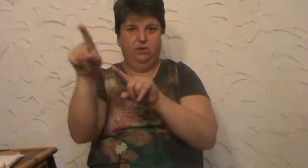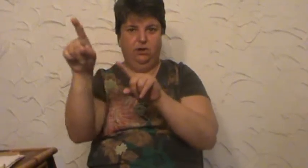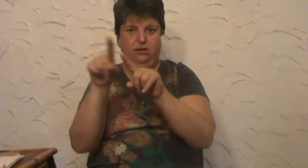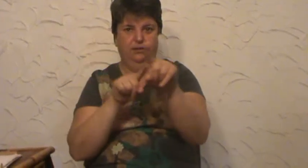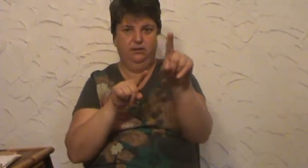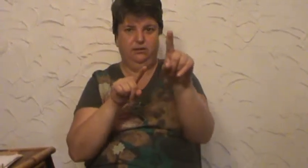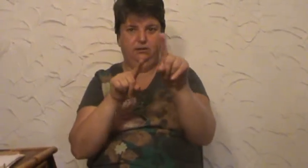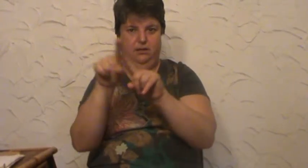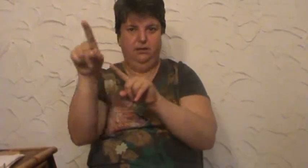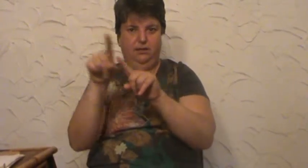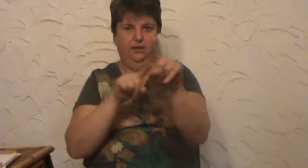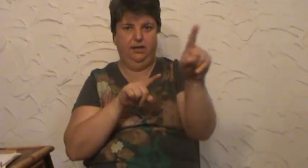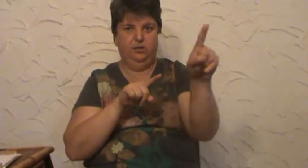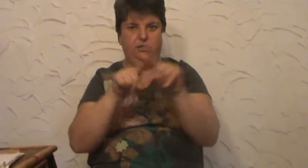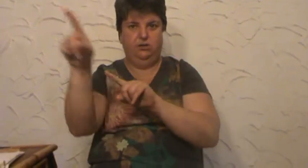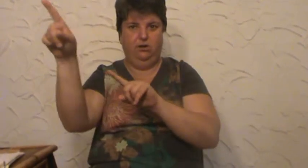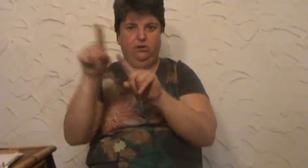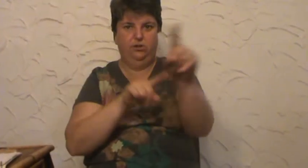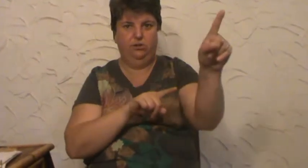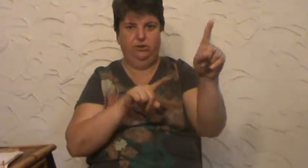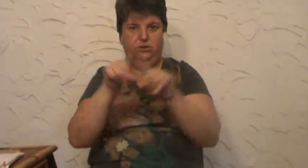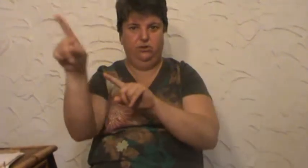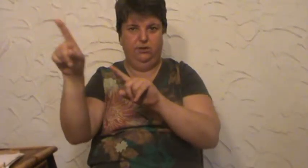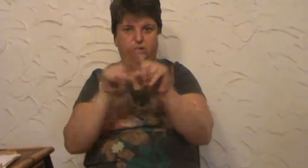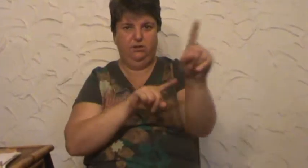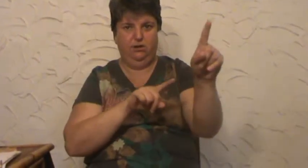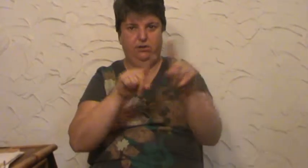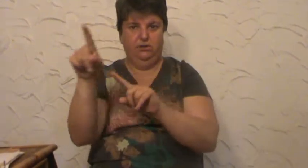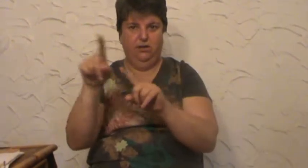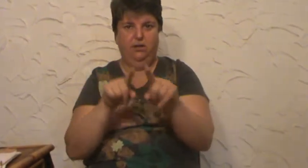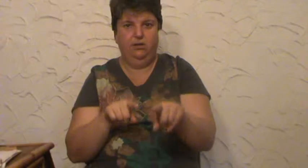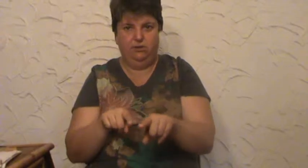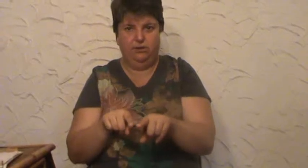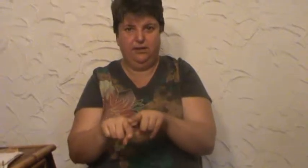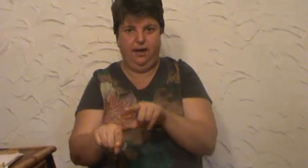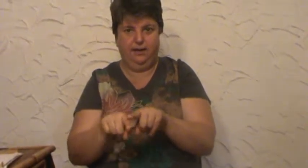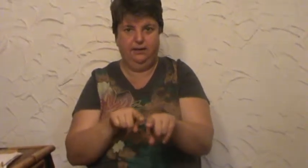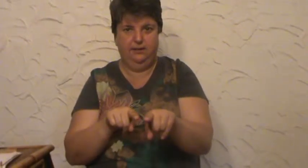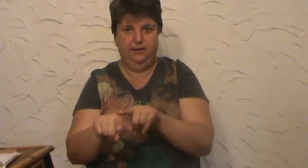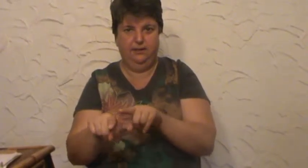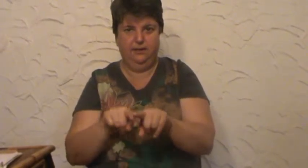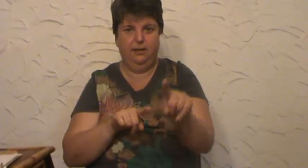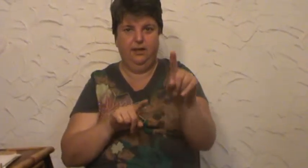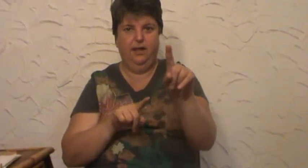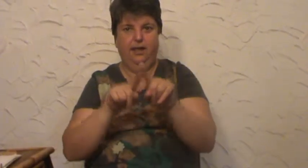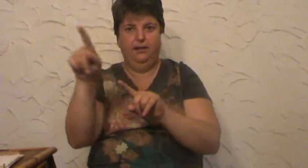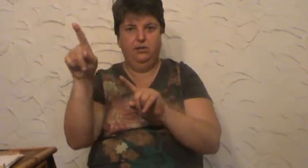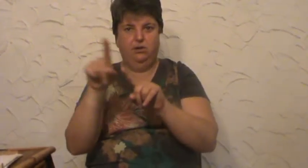Star. Like stars are shooting stars. So sock and